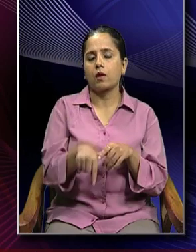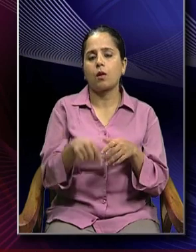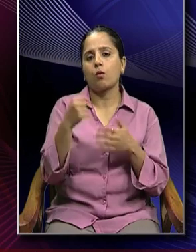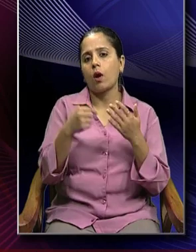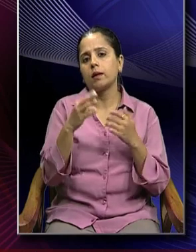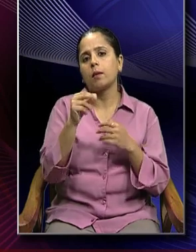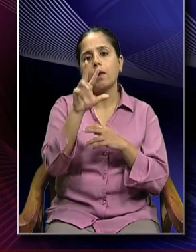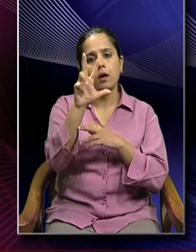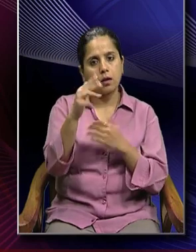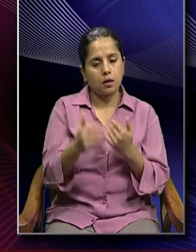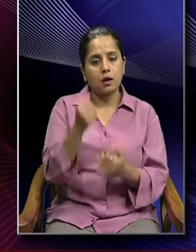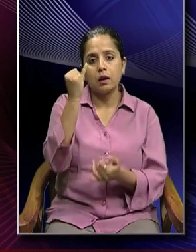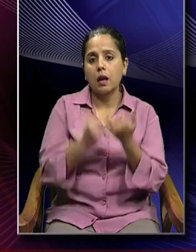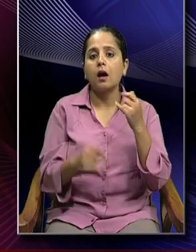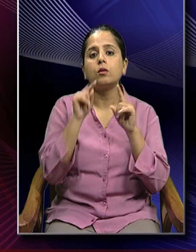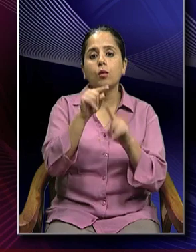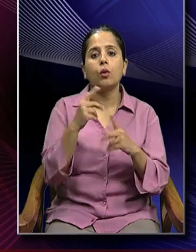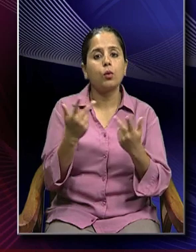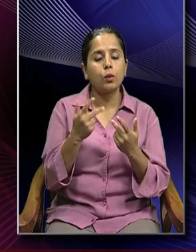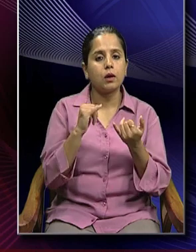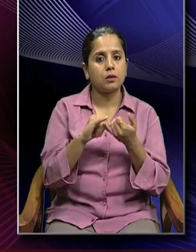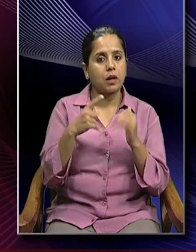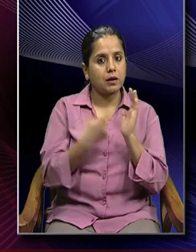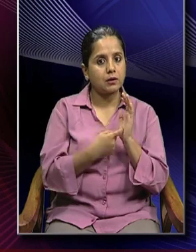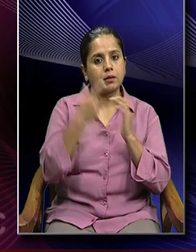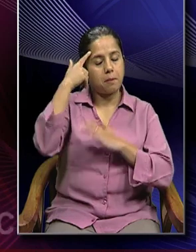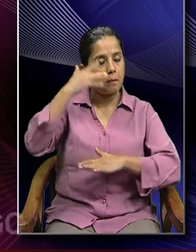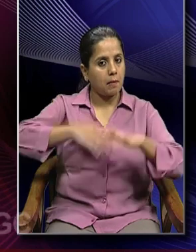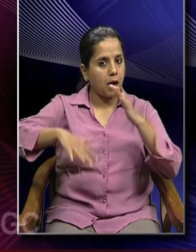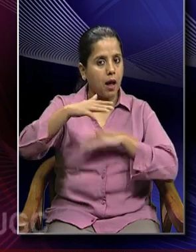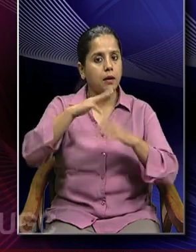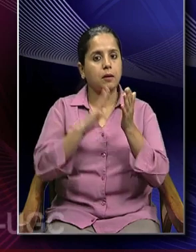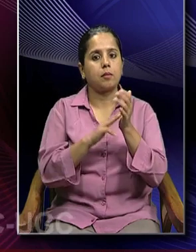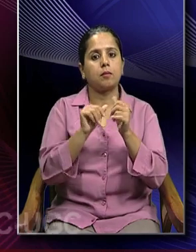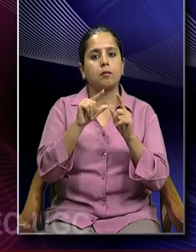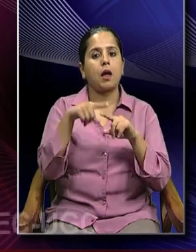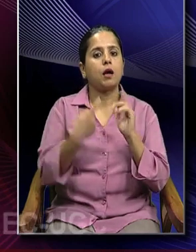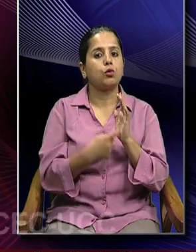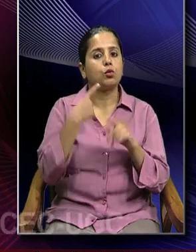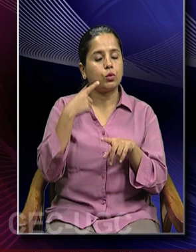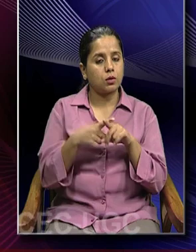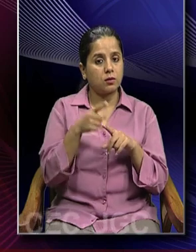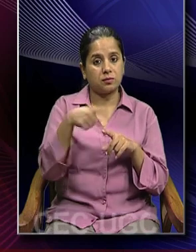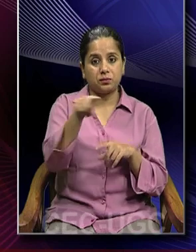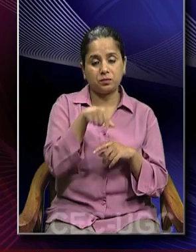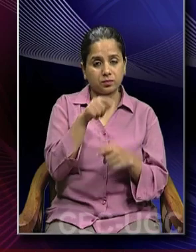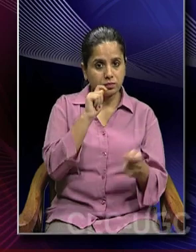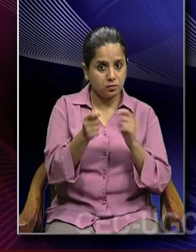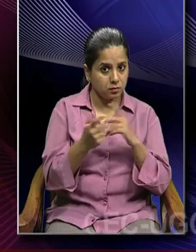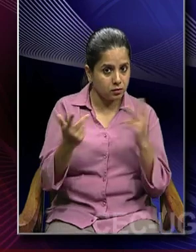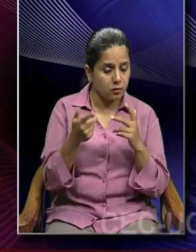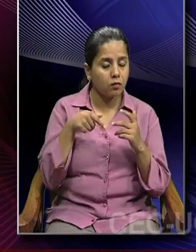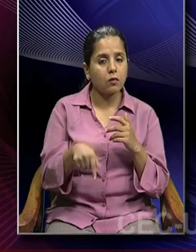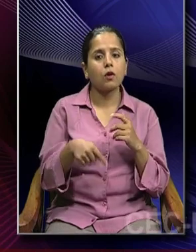number 8. And the last point is sectors planning matrix. So, what are the anticipated changes and challenges